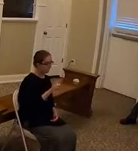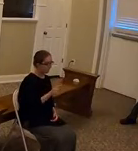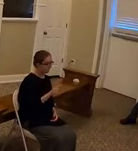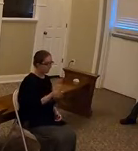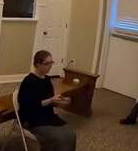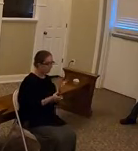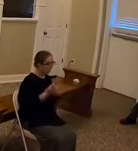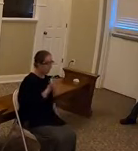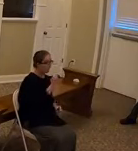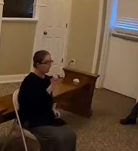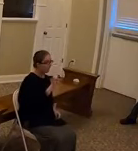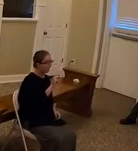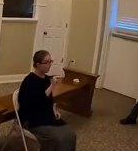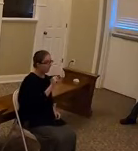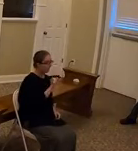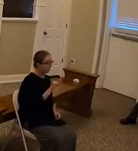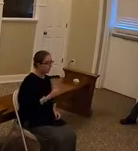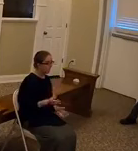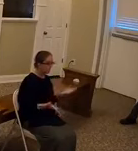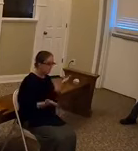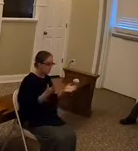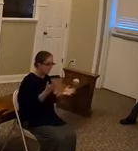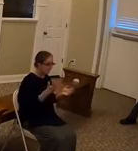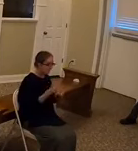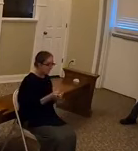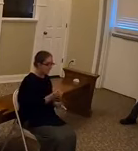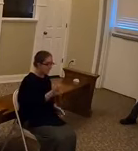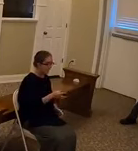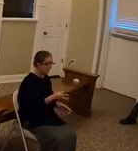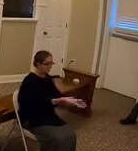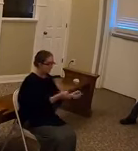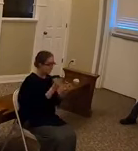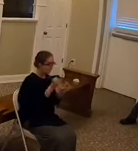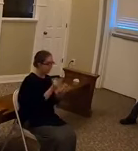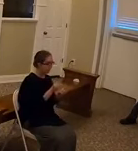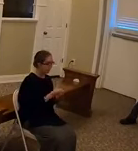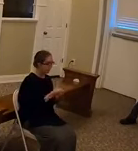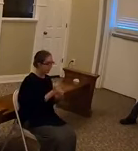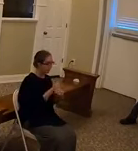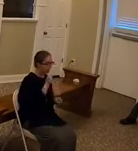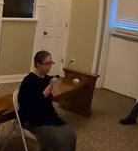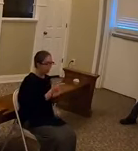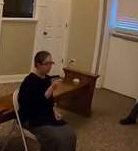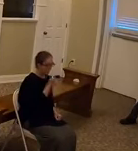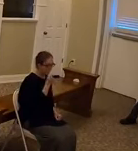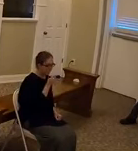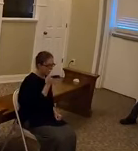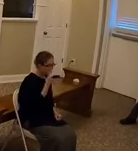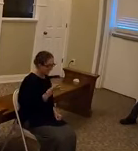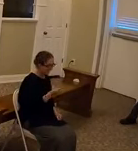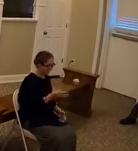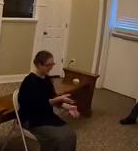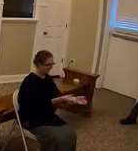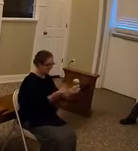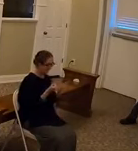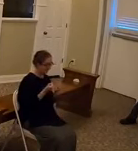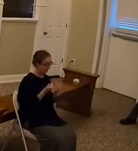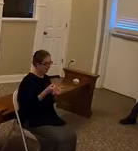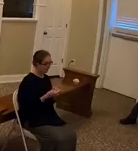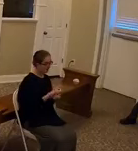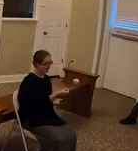would want to taunt him. Maybe some came by and stole money out of his cup, and he couldn't even tell that they were stealing his